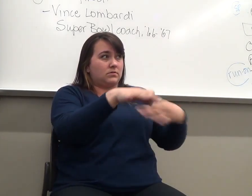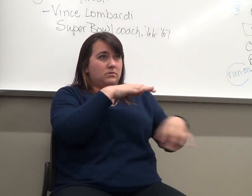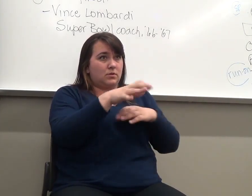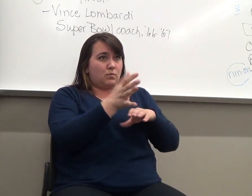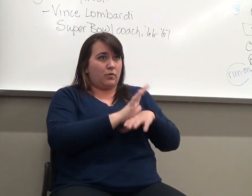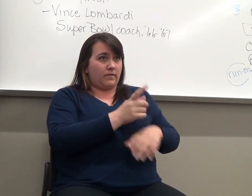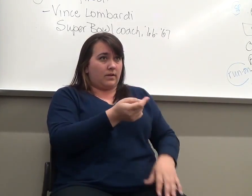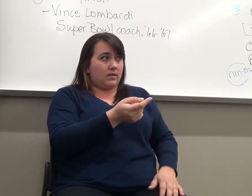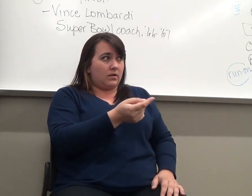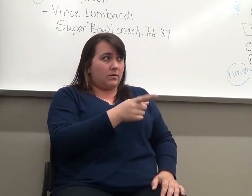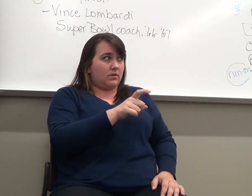Sandra, does that make sense?